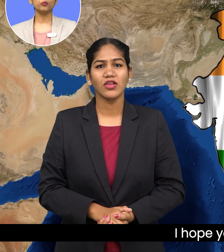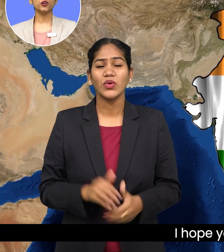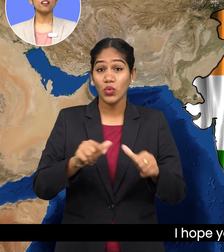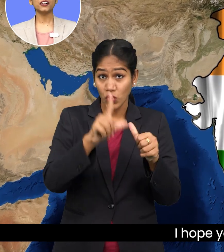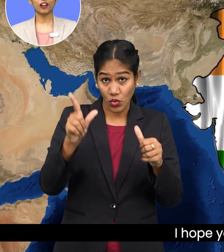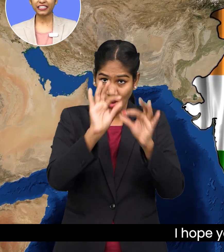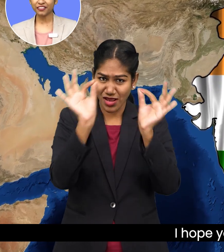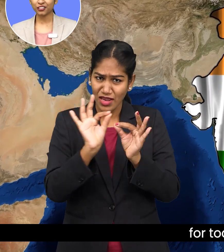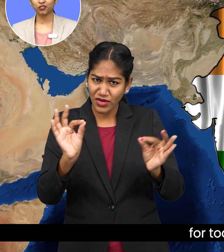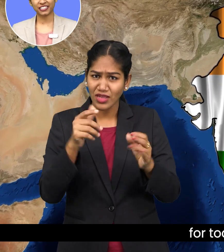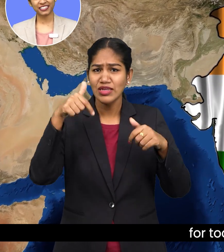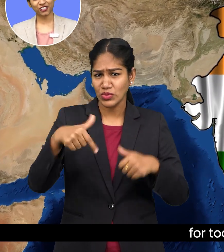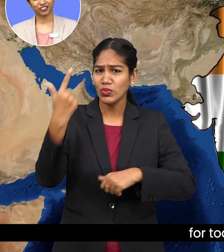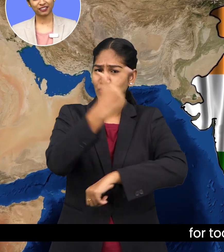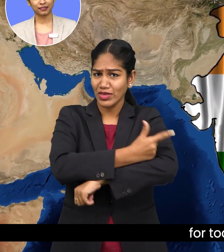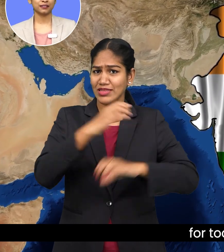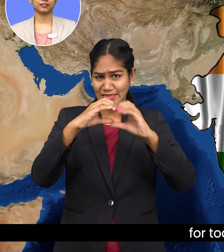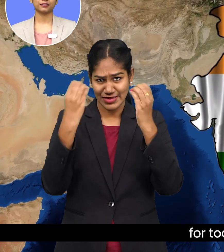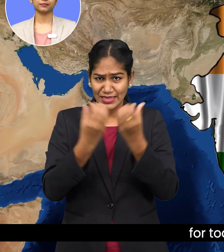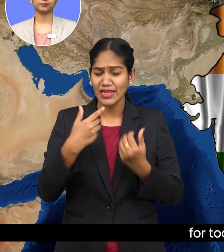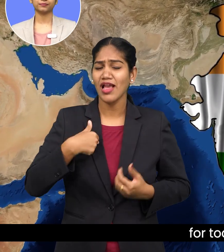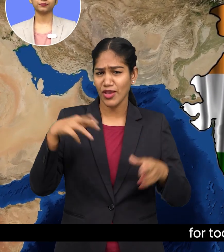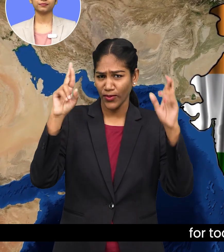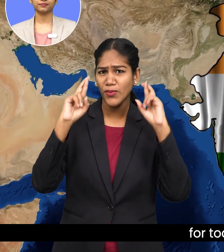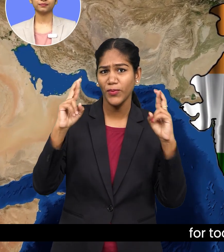I hope you all are ready for today's session.